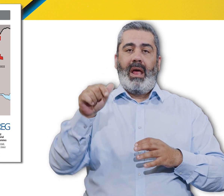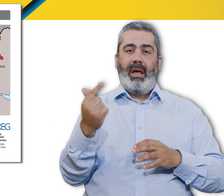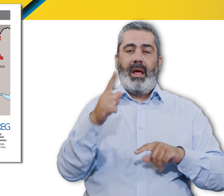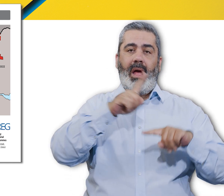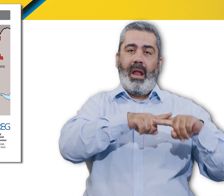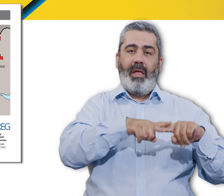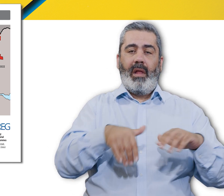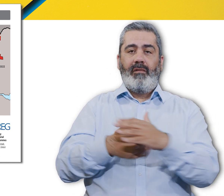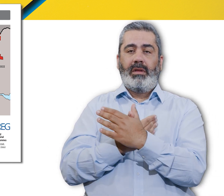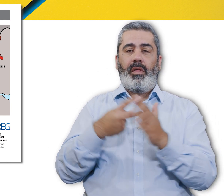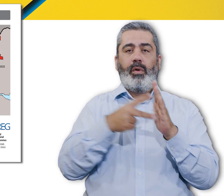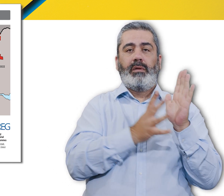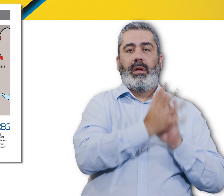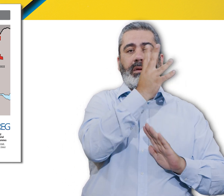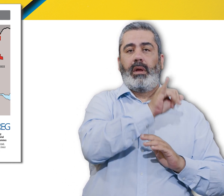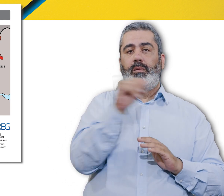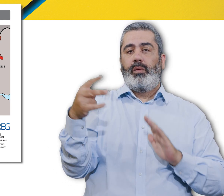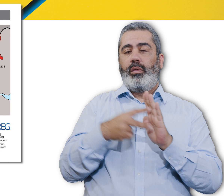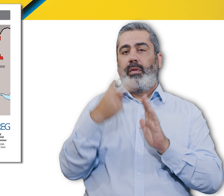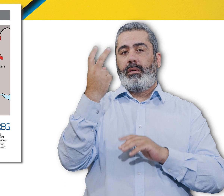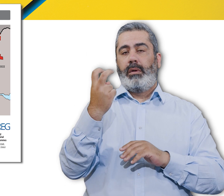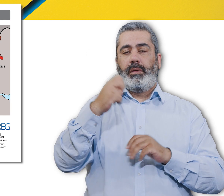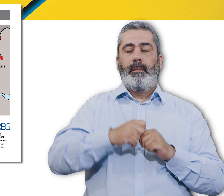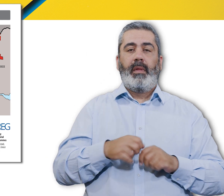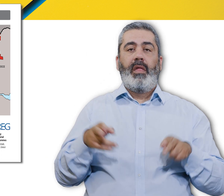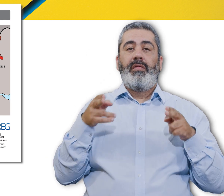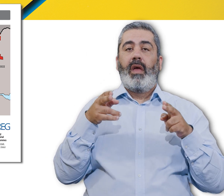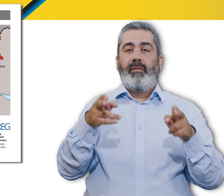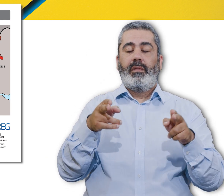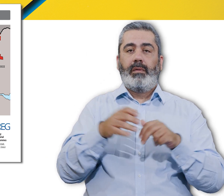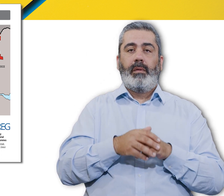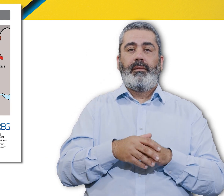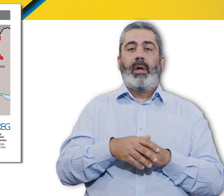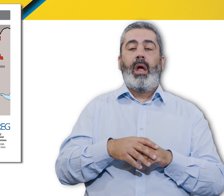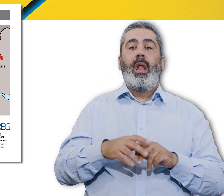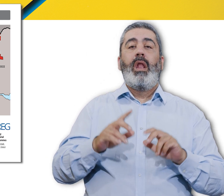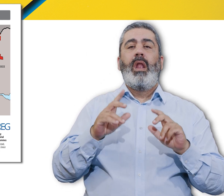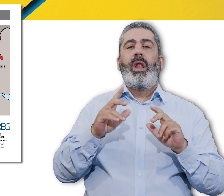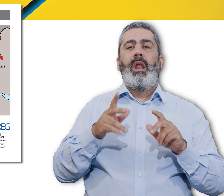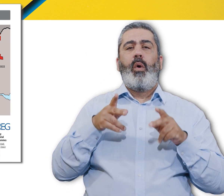Greece. Phone +30 2310